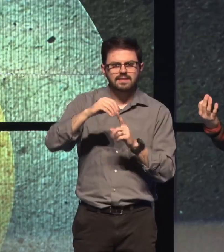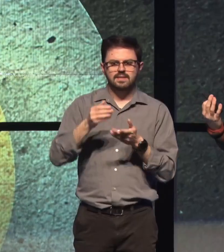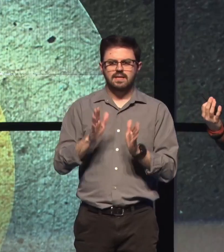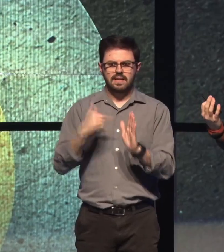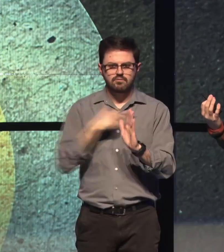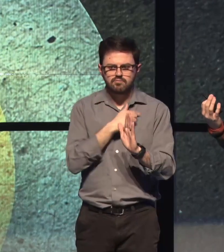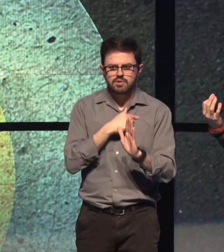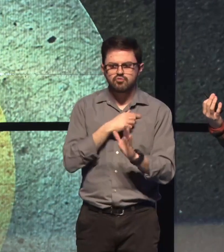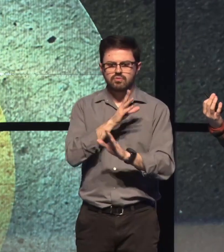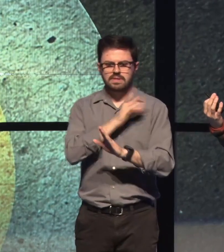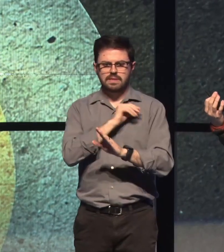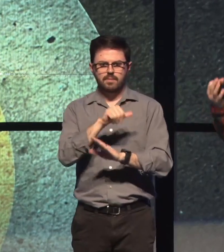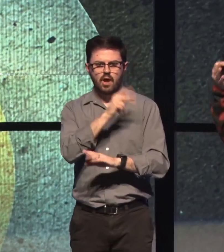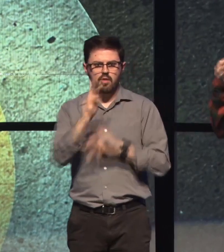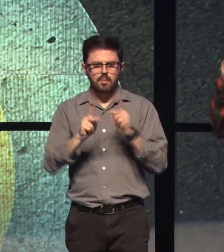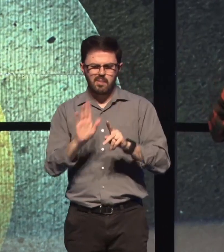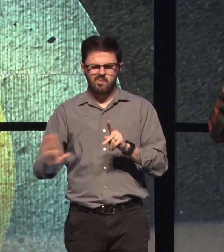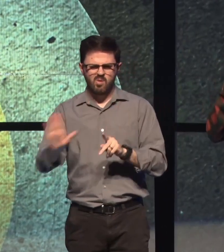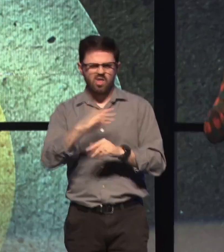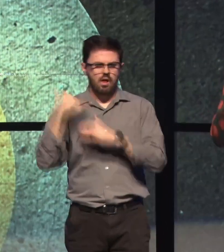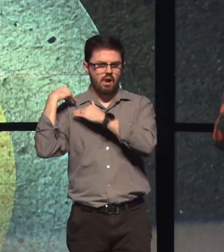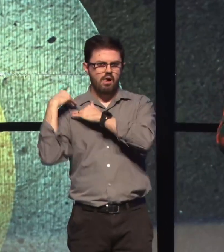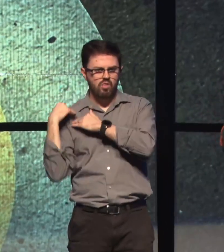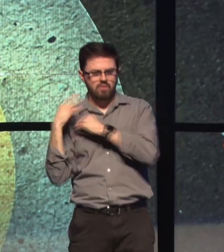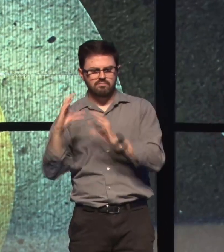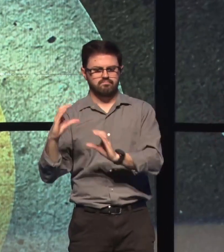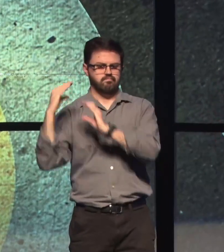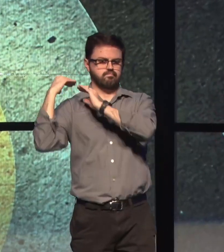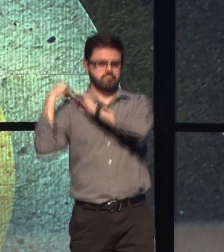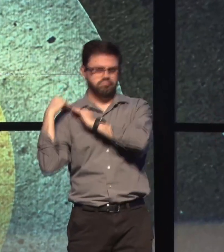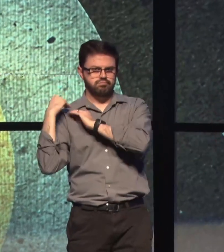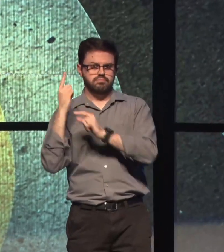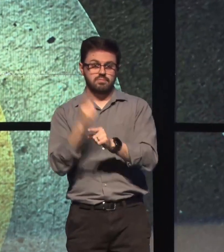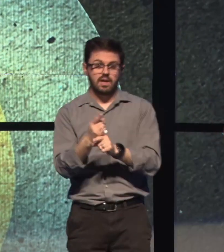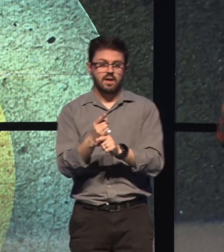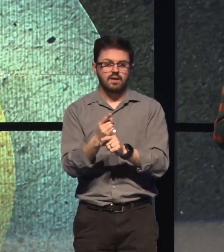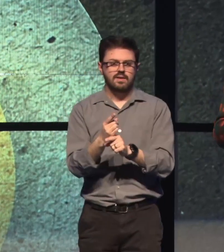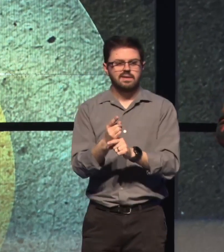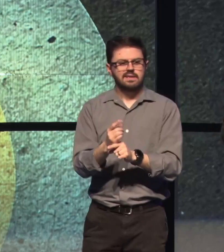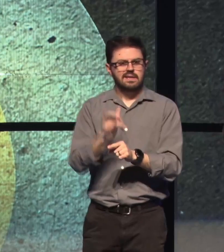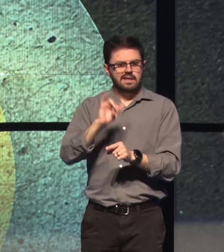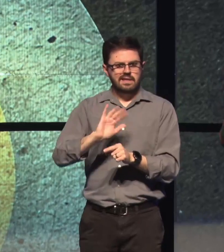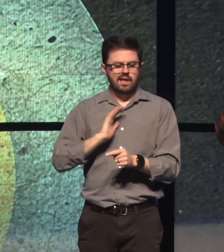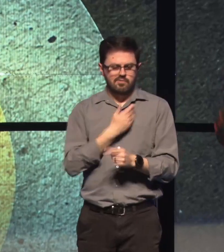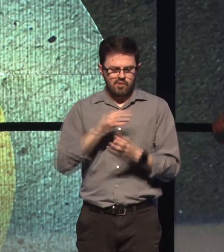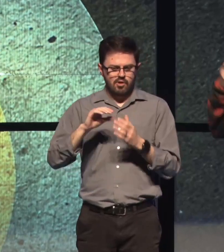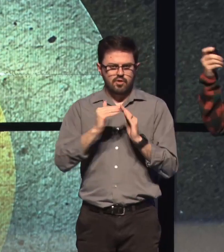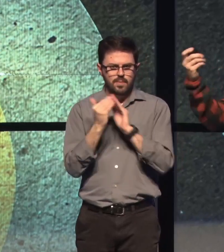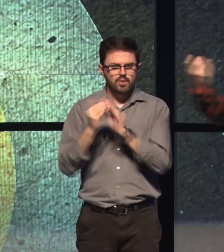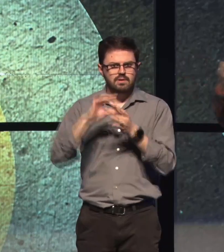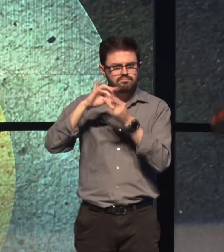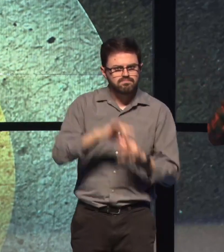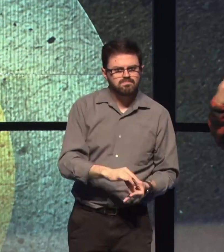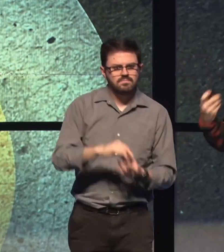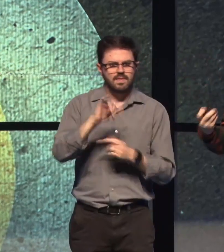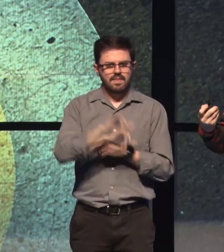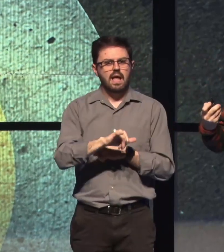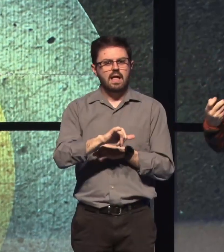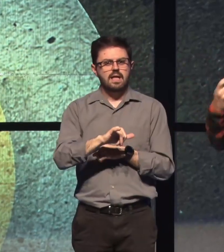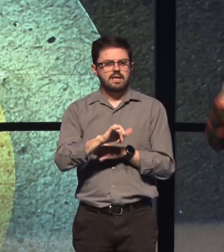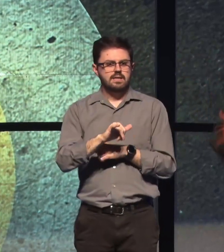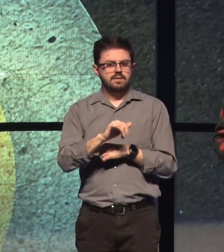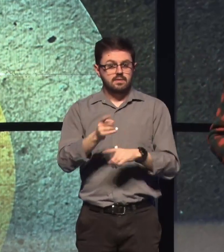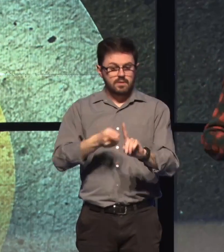burdens. And so that's really what we are as a community grounded in, and that is to say that we connect with one